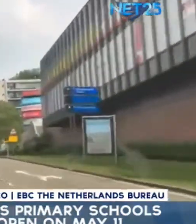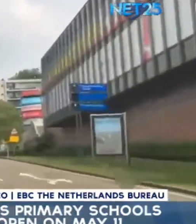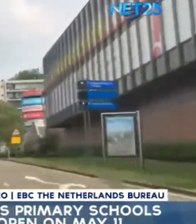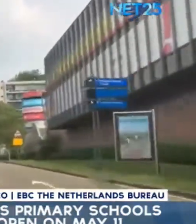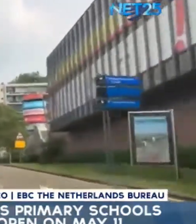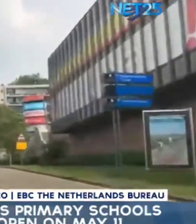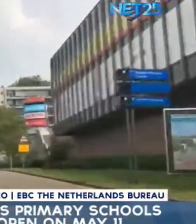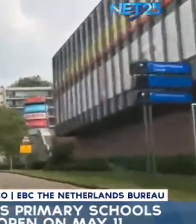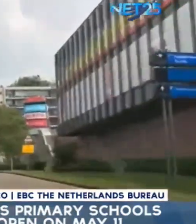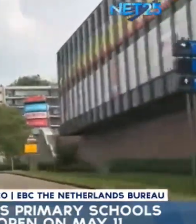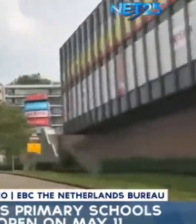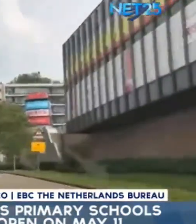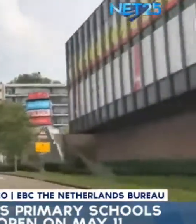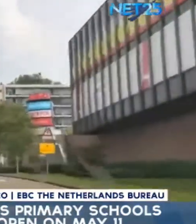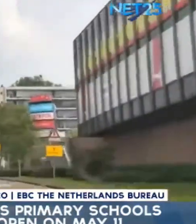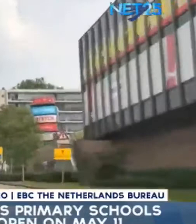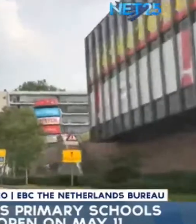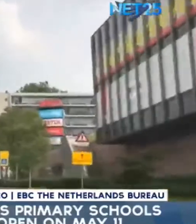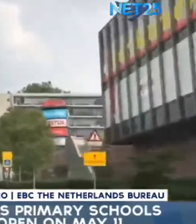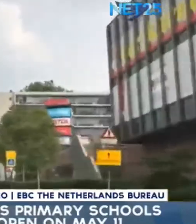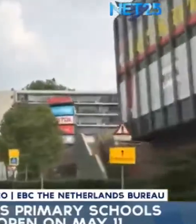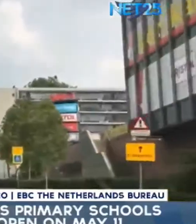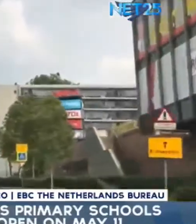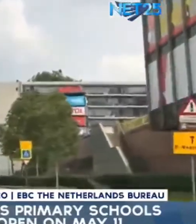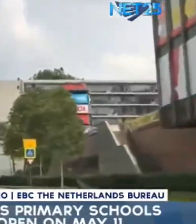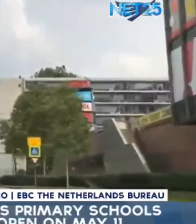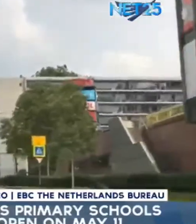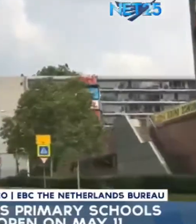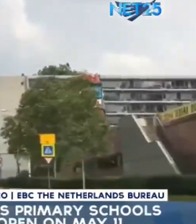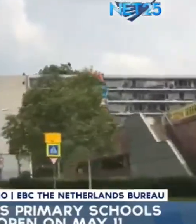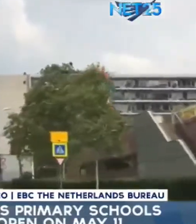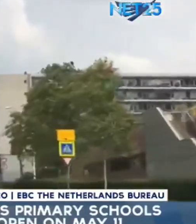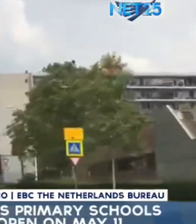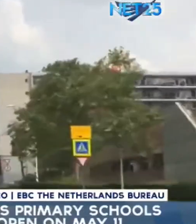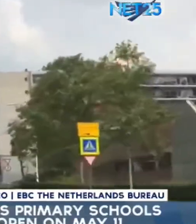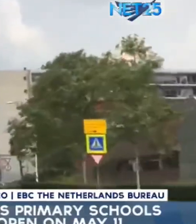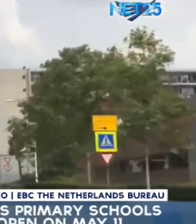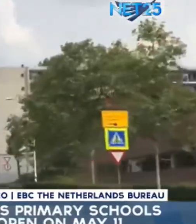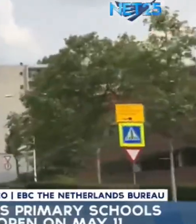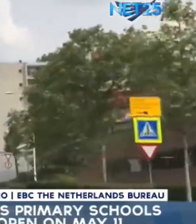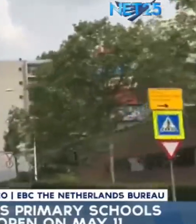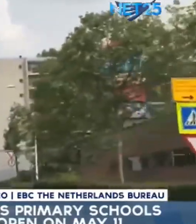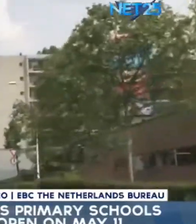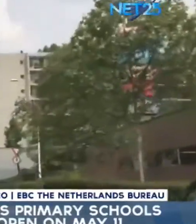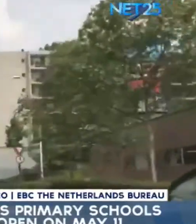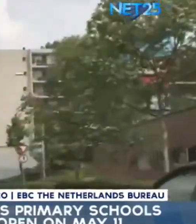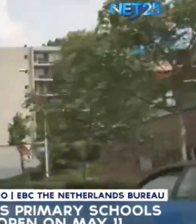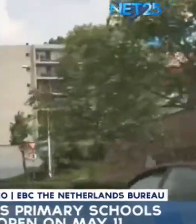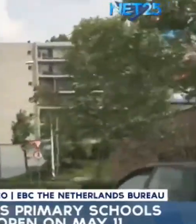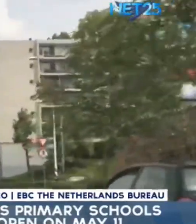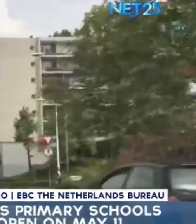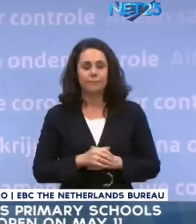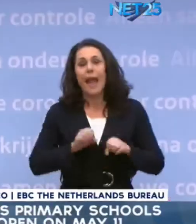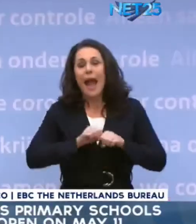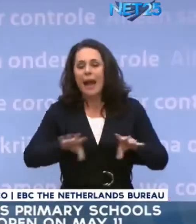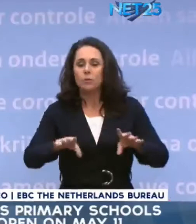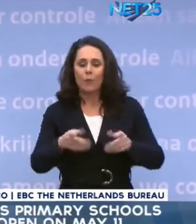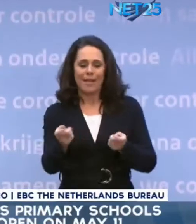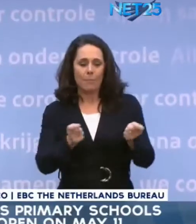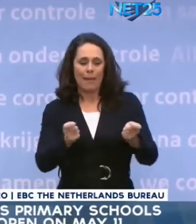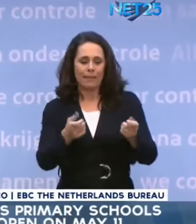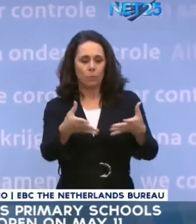of new patients with coronavirus in hospitals have in recent days steadily